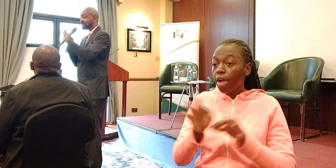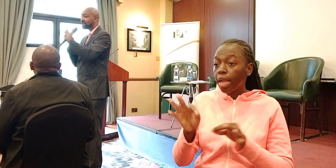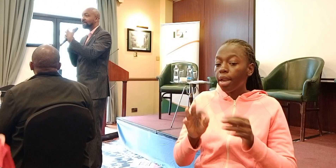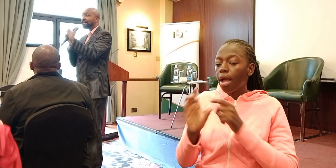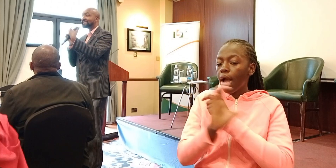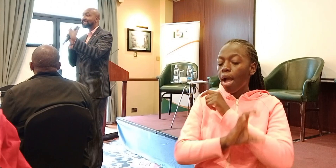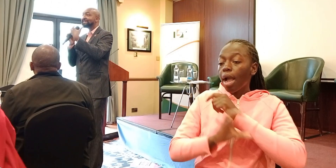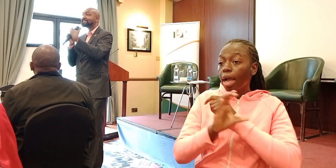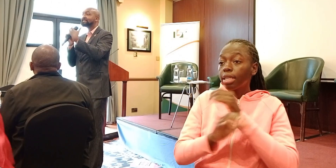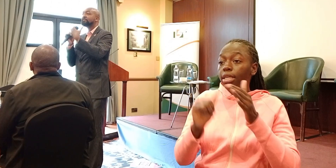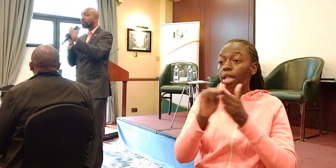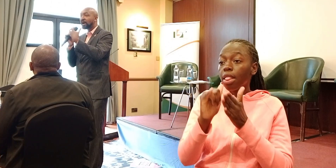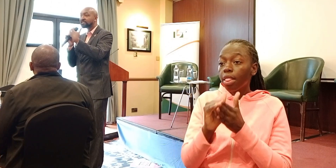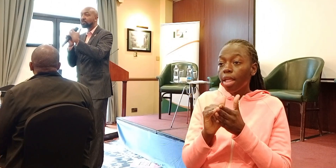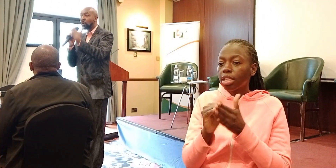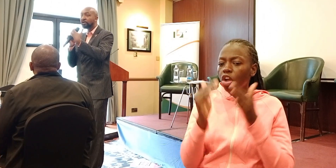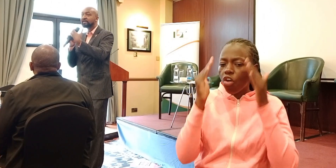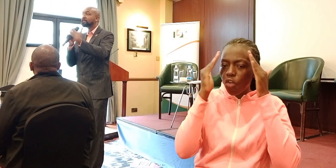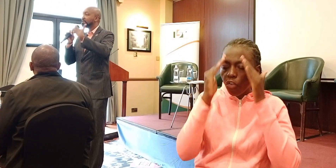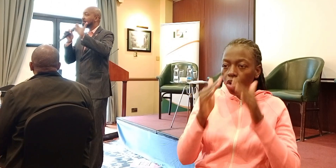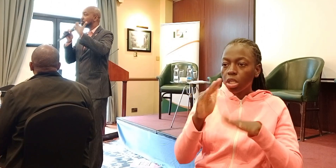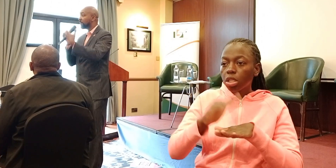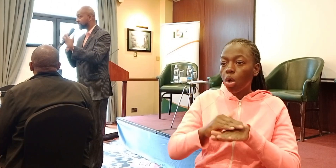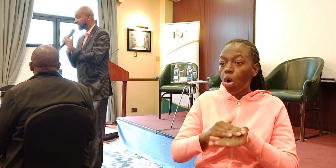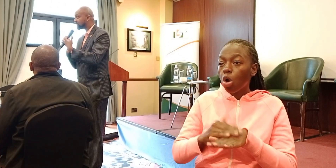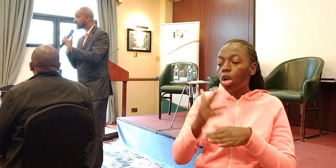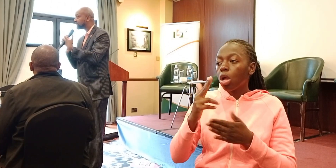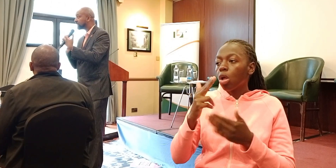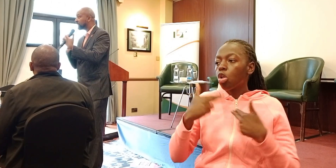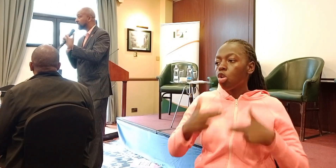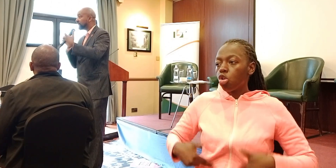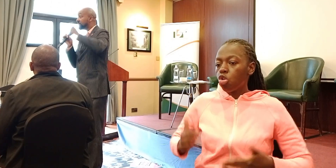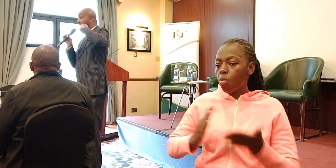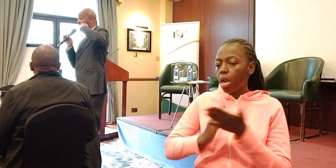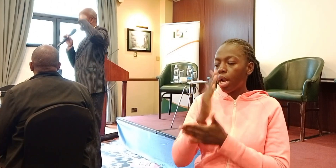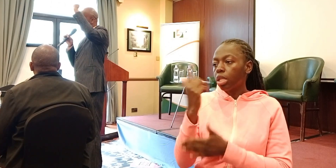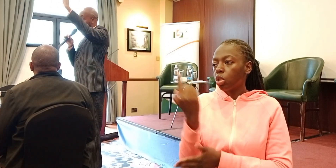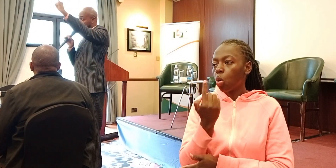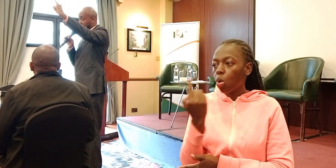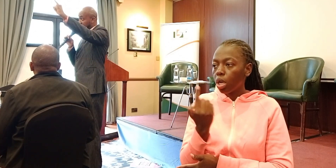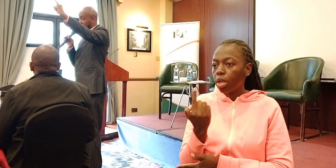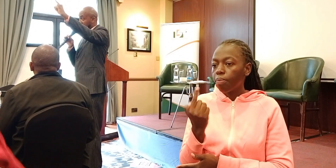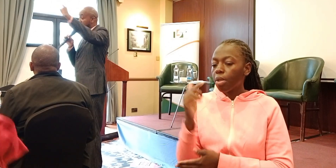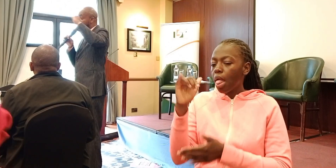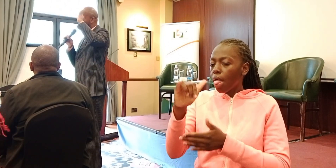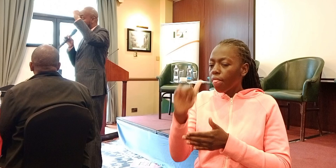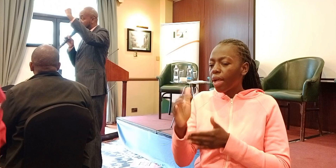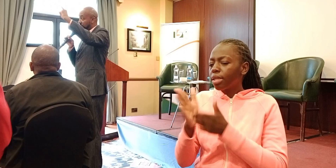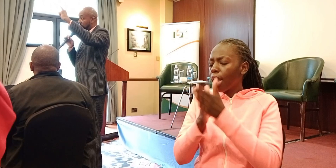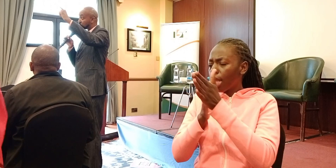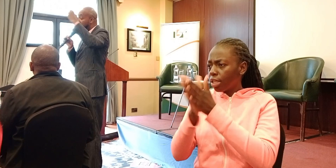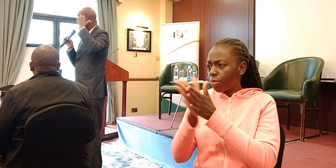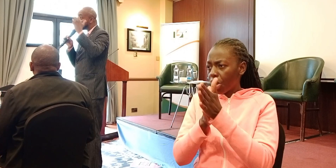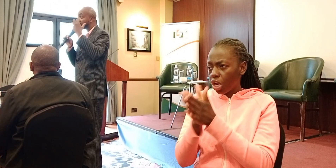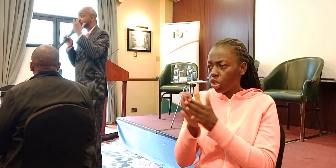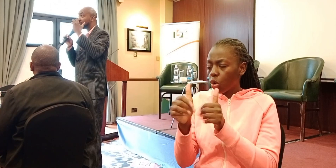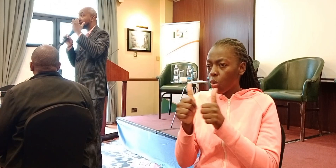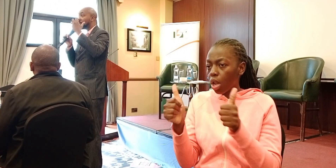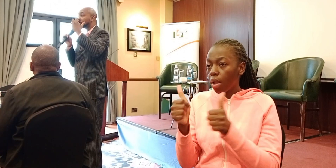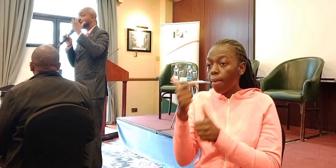a country that is focused on human rights, it is an aspiration. It is an aspiration because